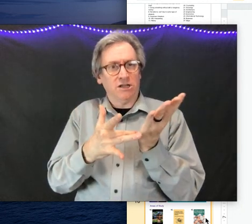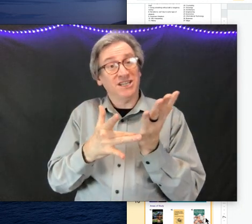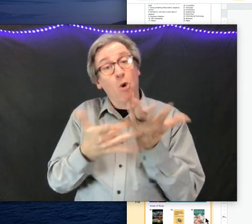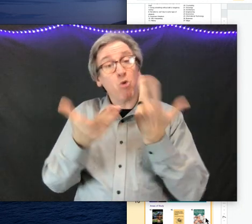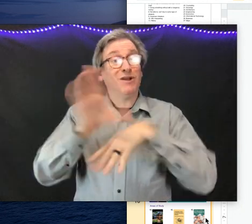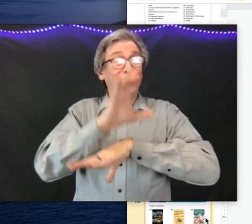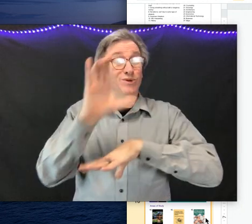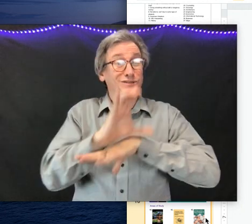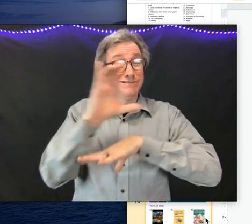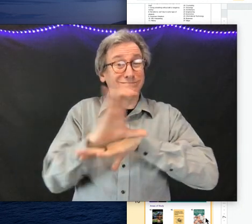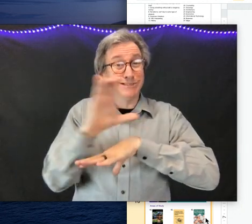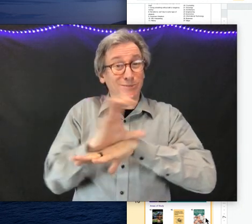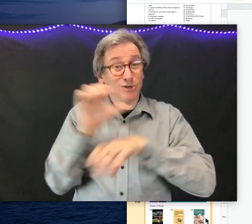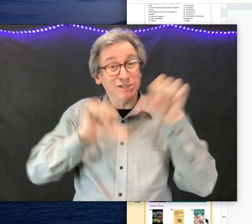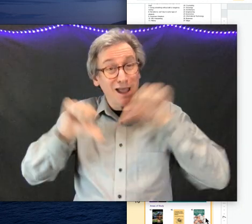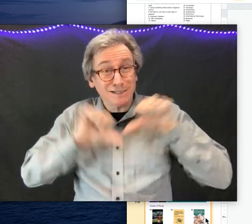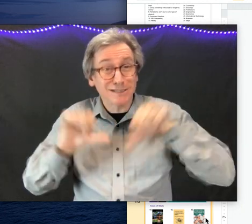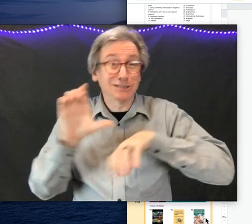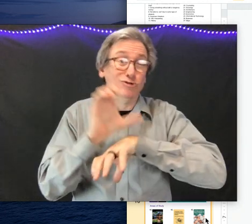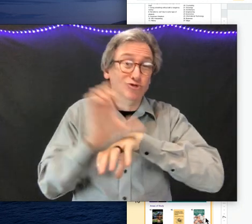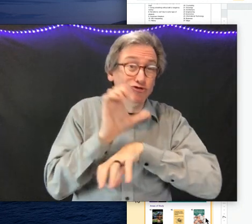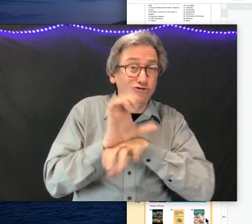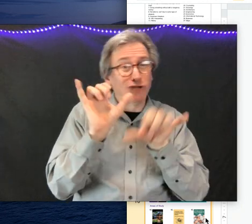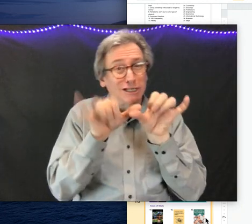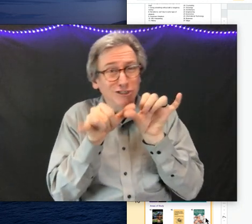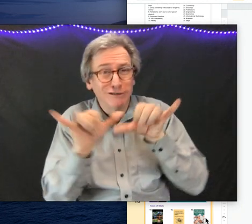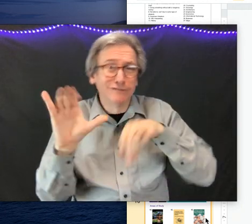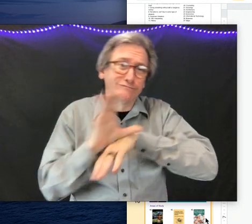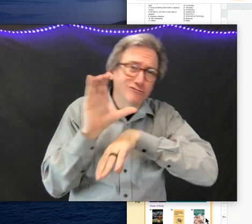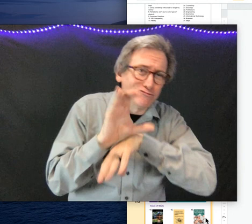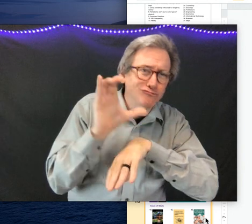information technology or computers, computer science.